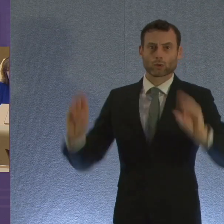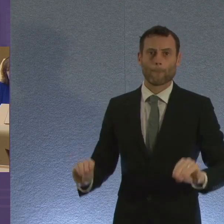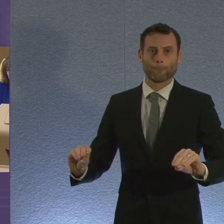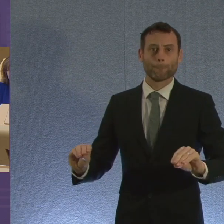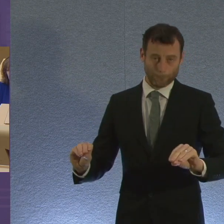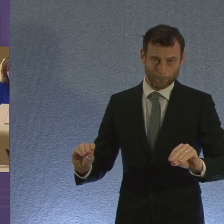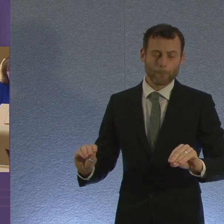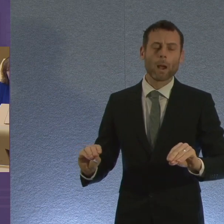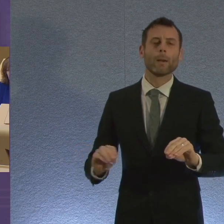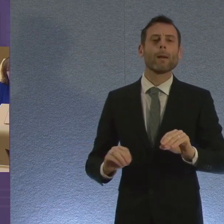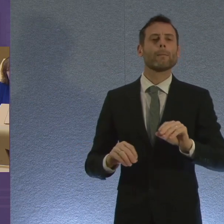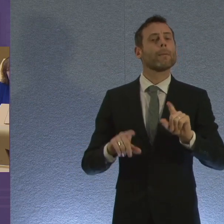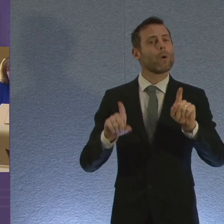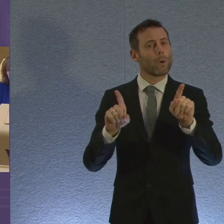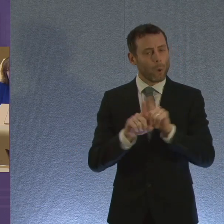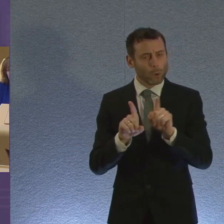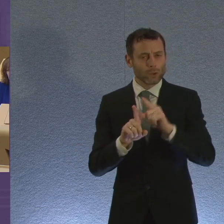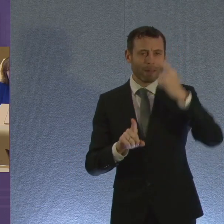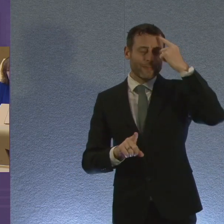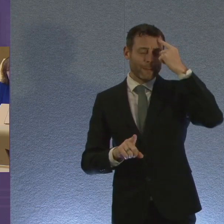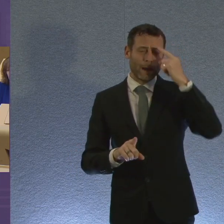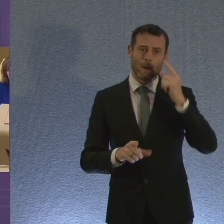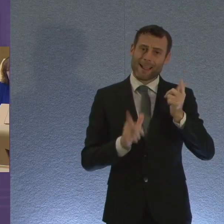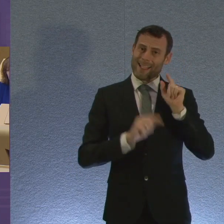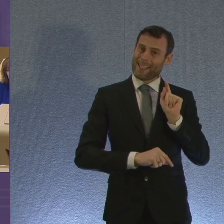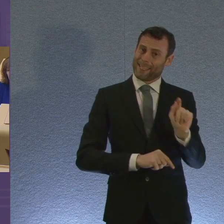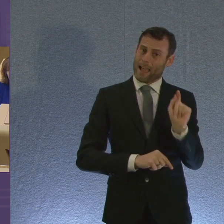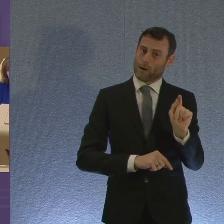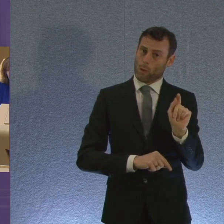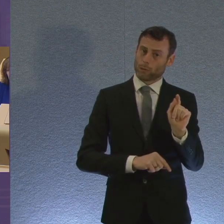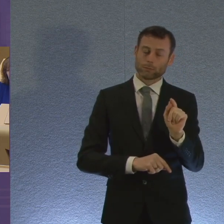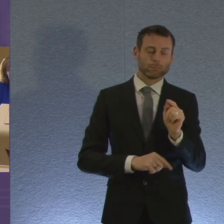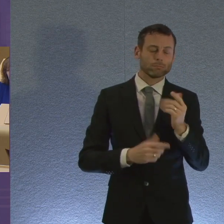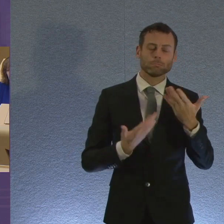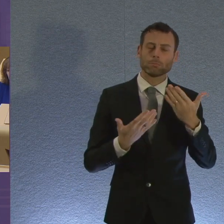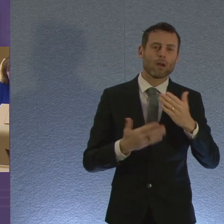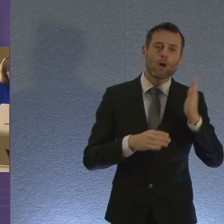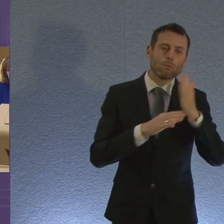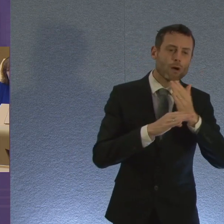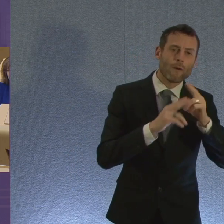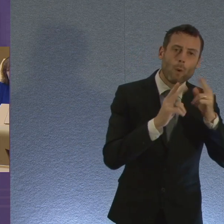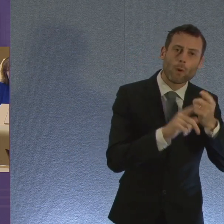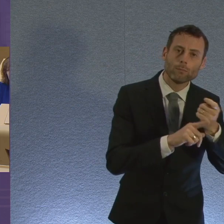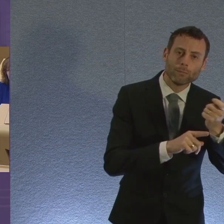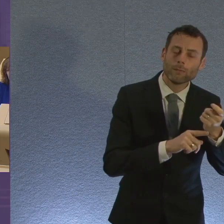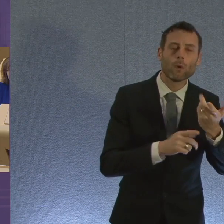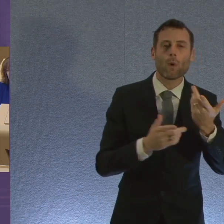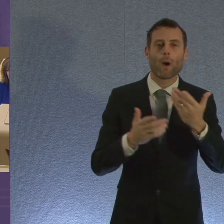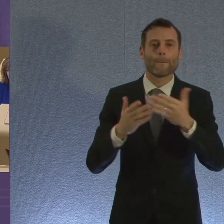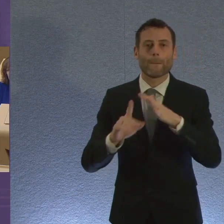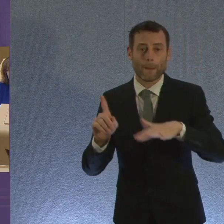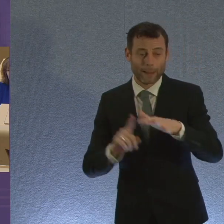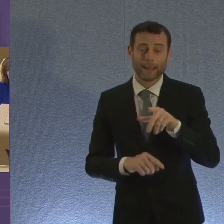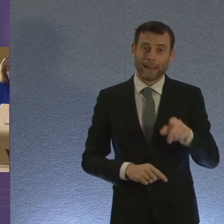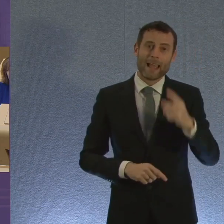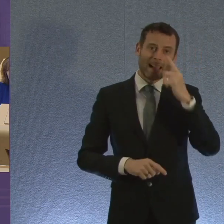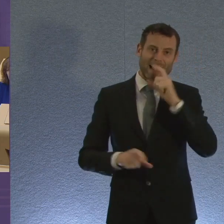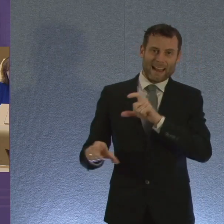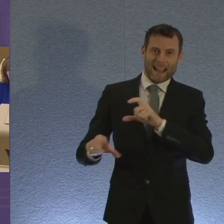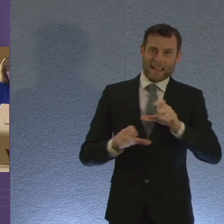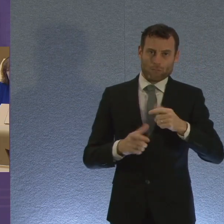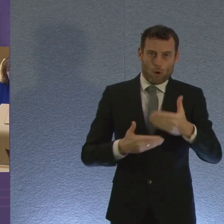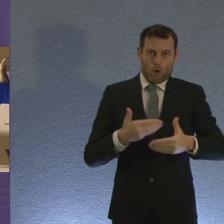also ensuring that landlords across the private and social sector can continue to operate effectively. Crucially,